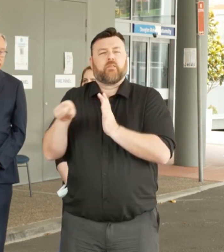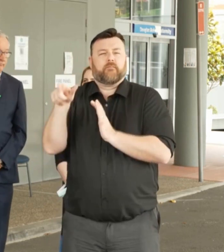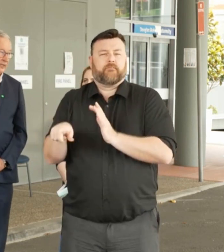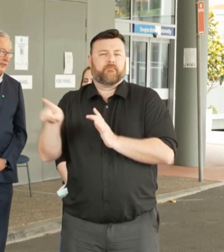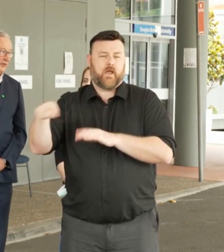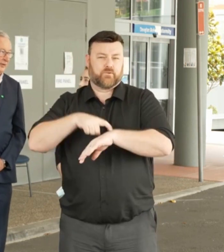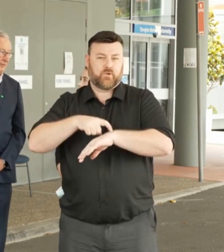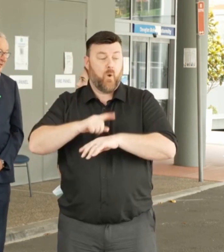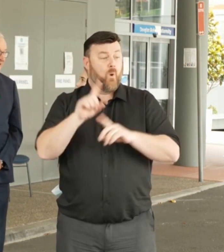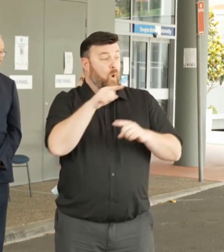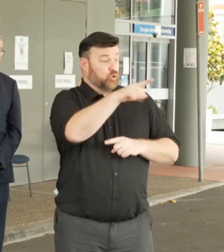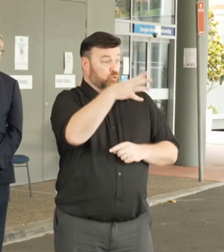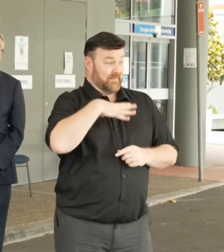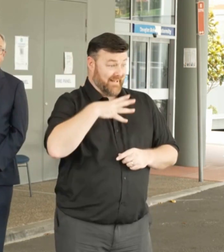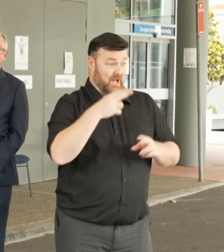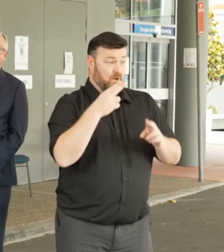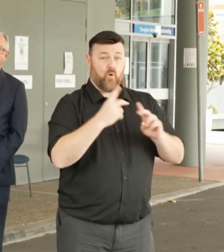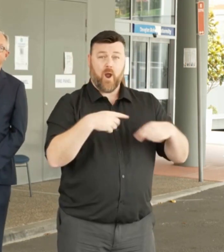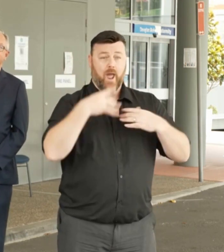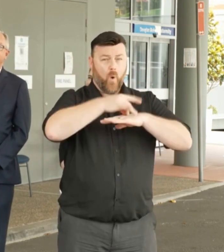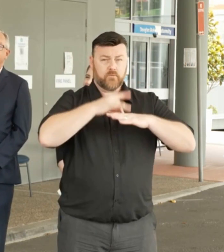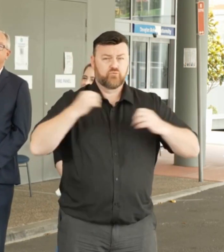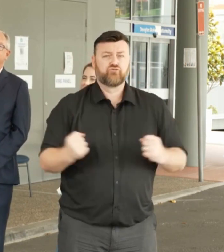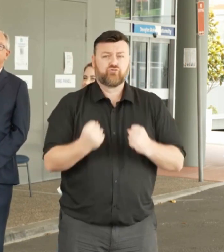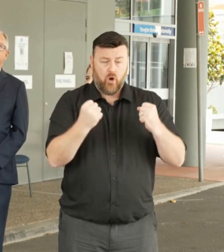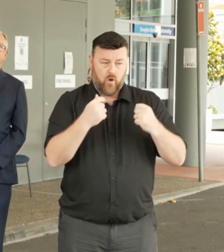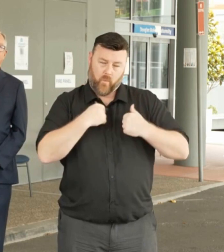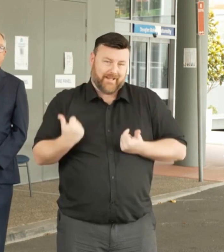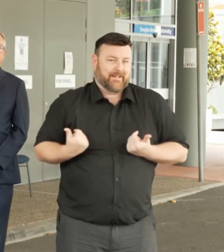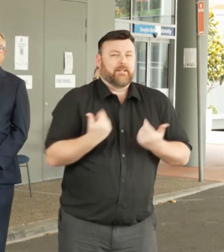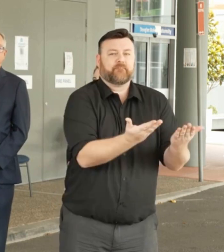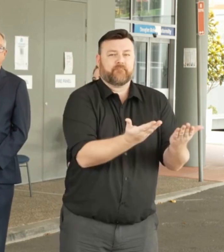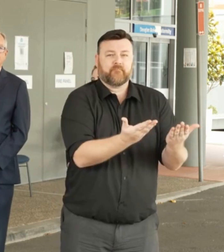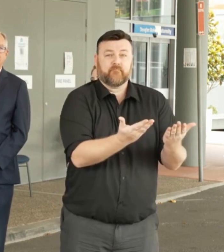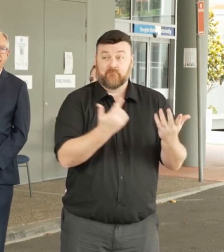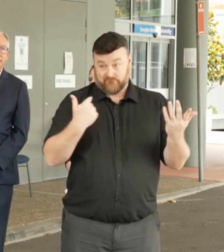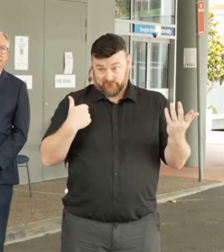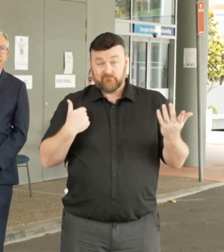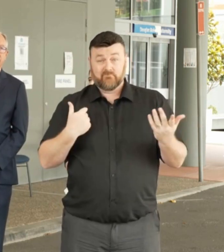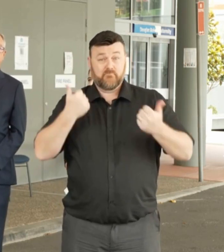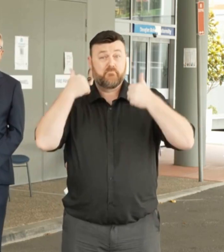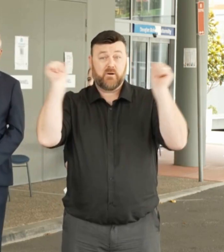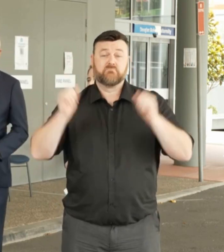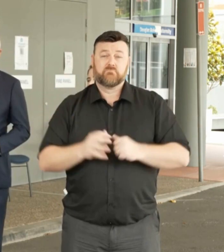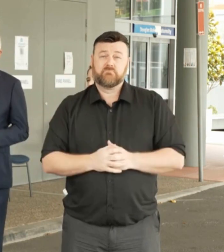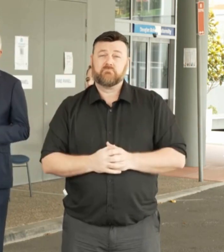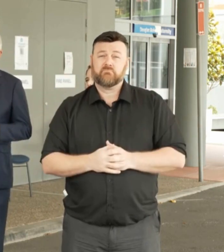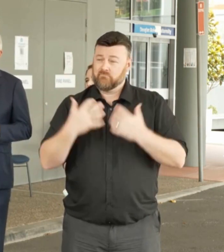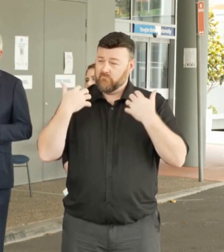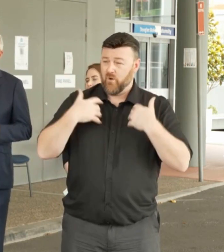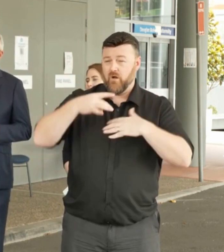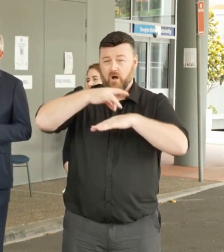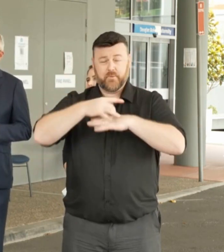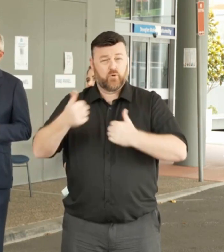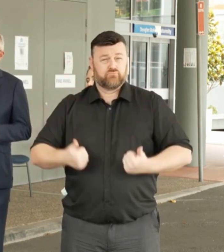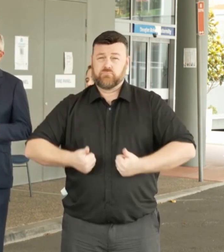you need to keep our health system resilient and strong, you will get, and that's exactly what we've done in our state compared to anywhere else in the country. We